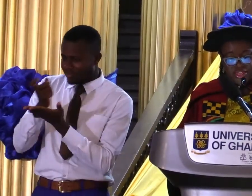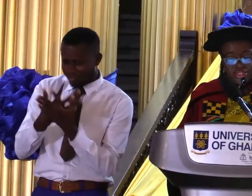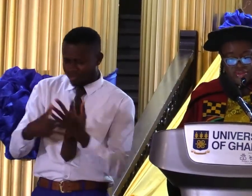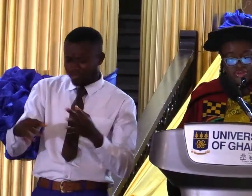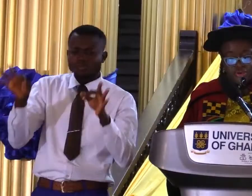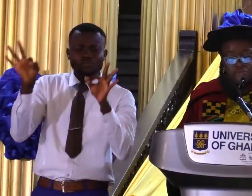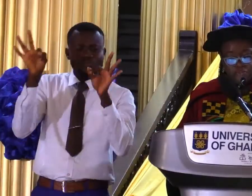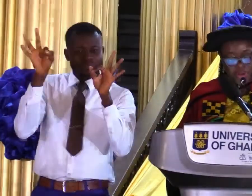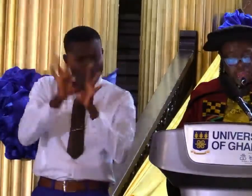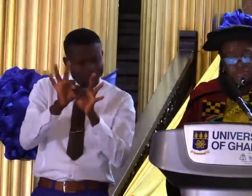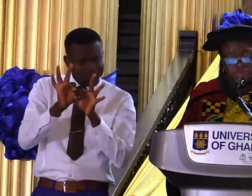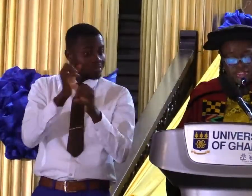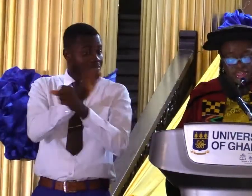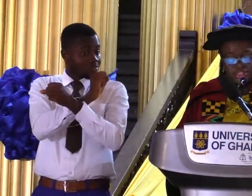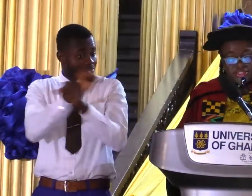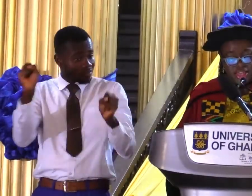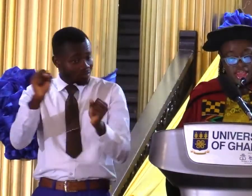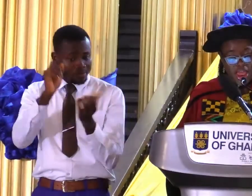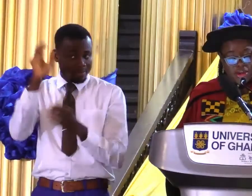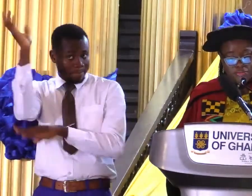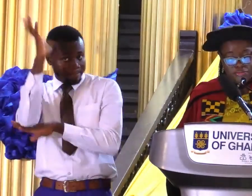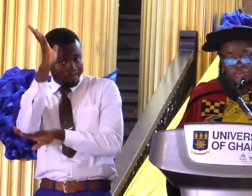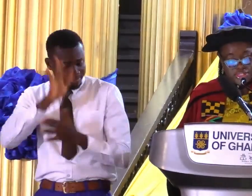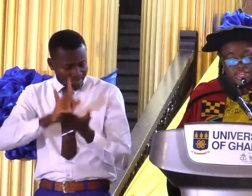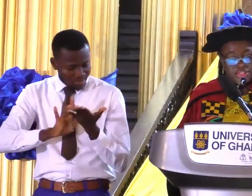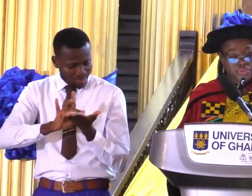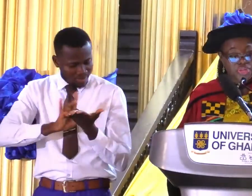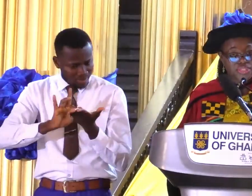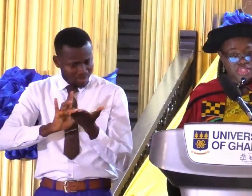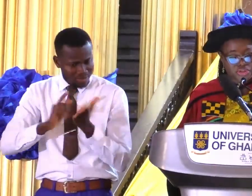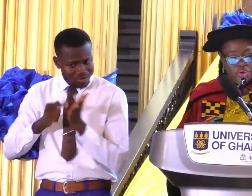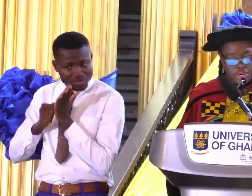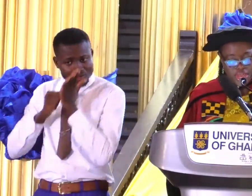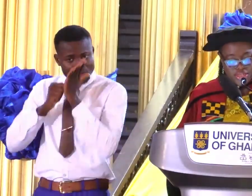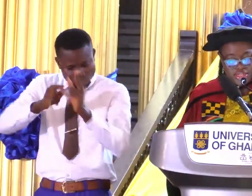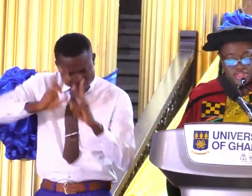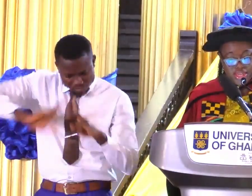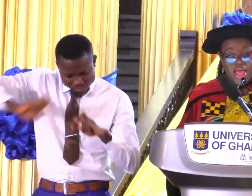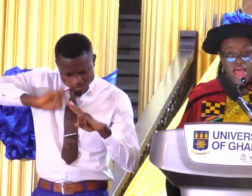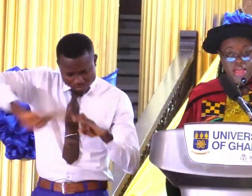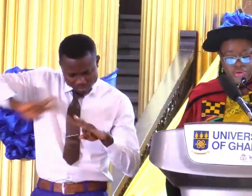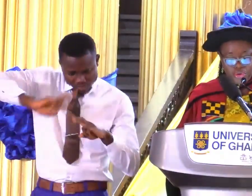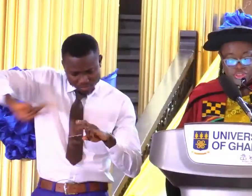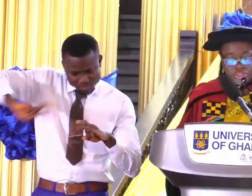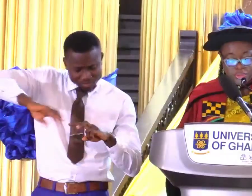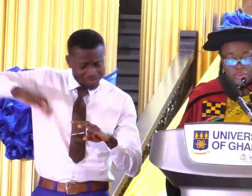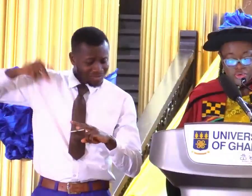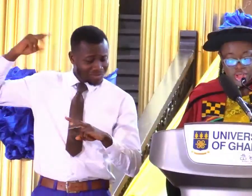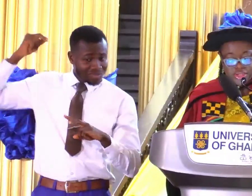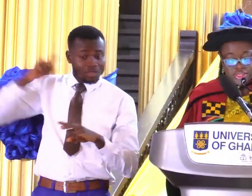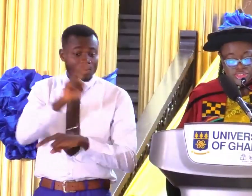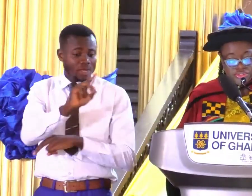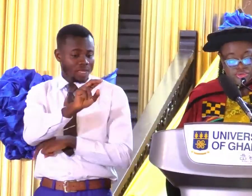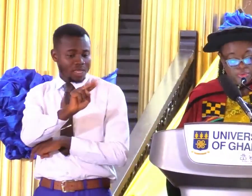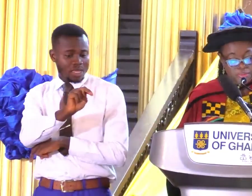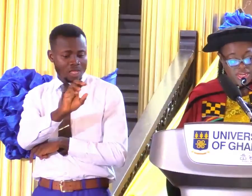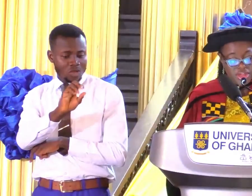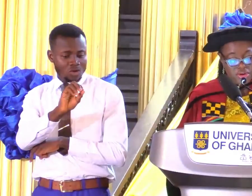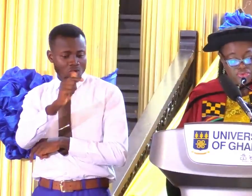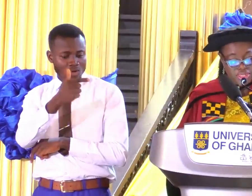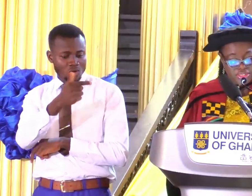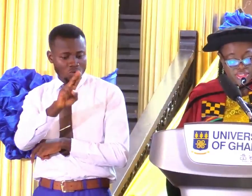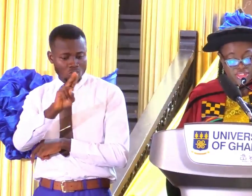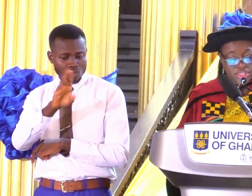and safety of plant medicines and present research conducted at the Noguchi Memorial Institute for